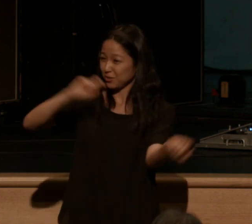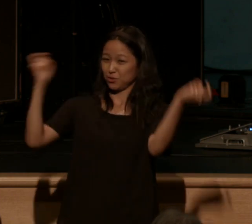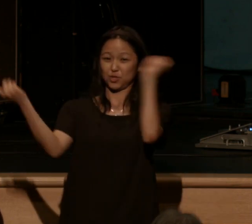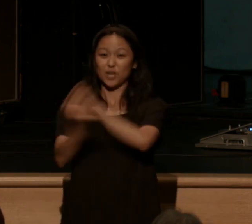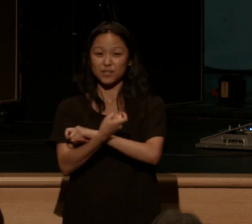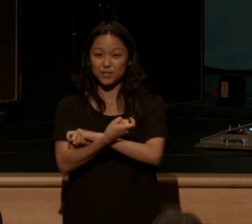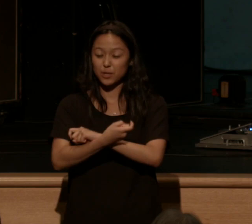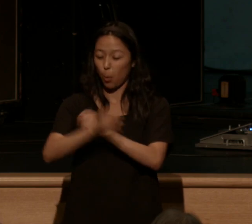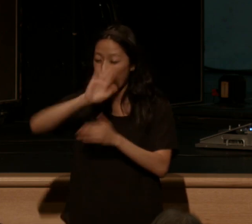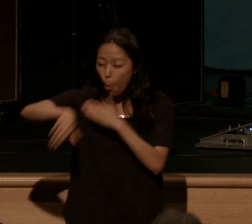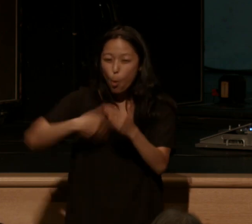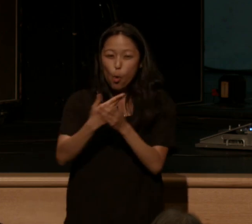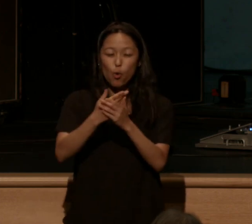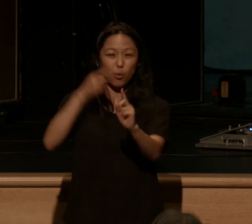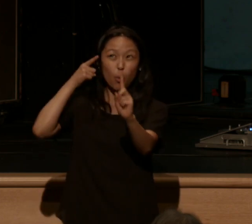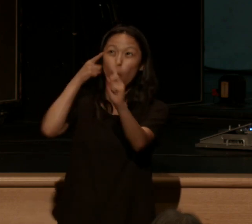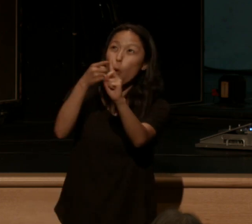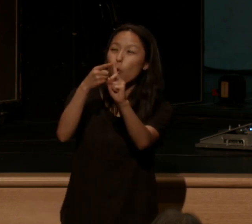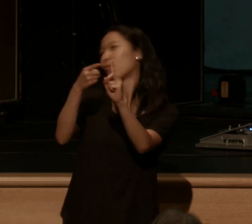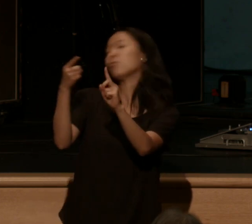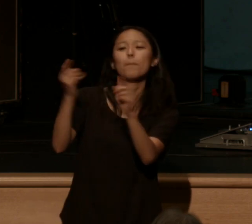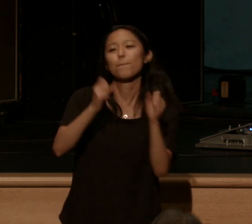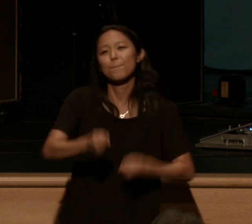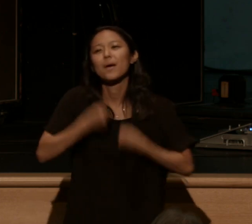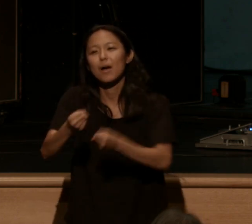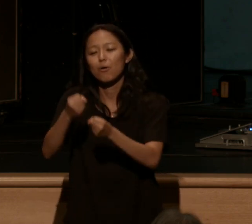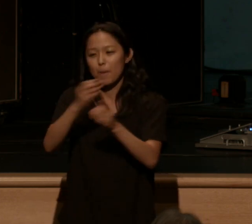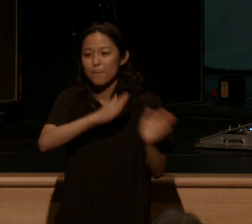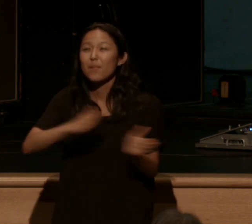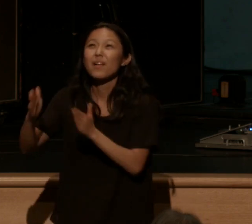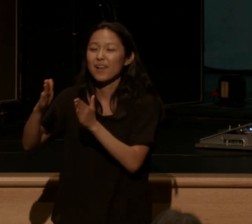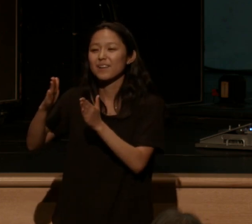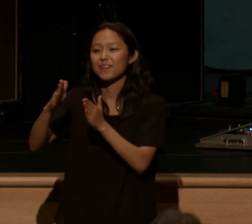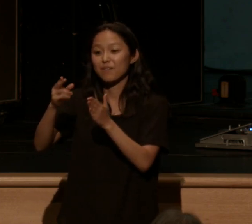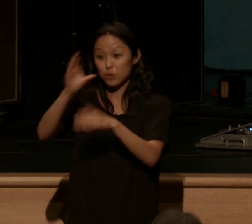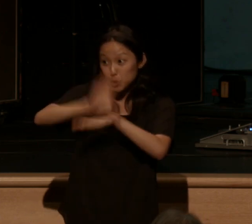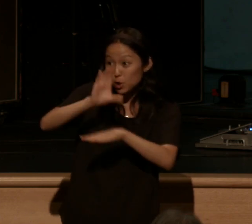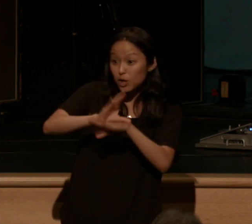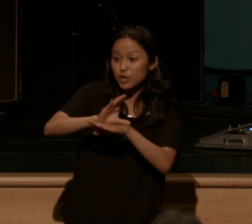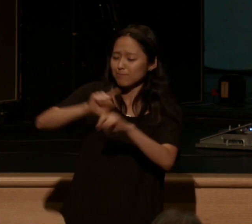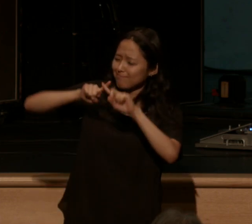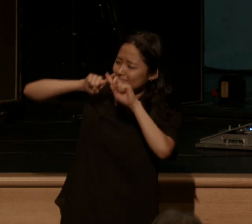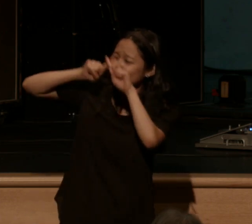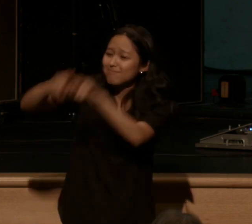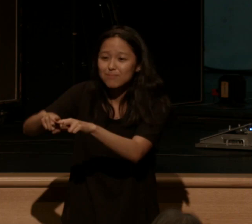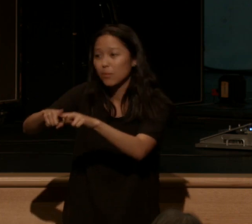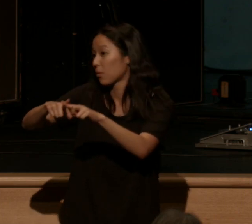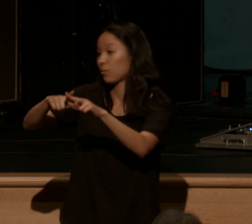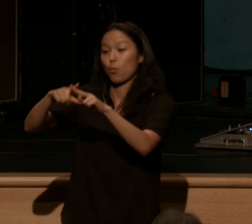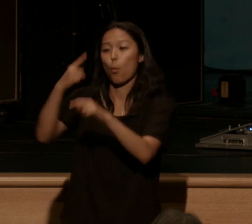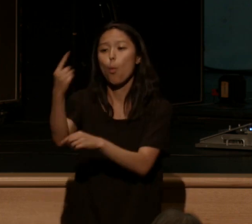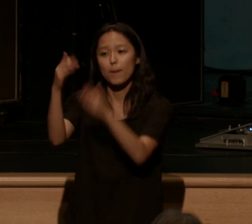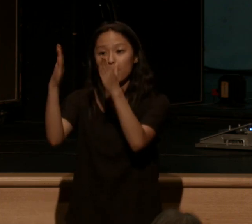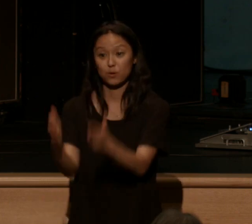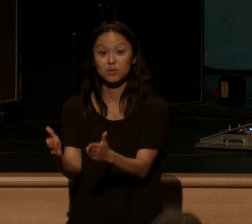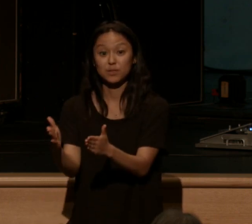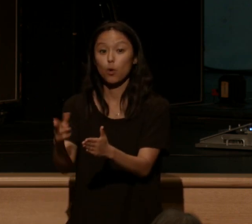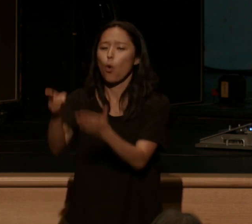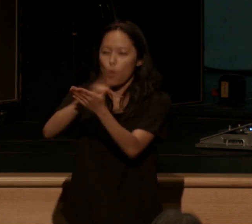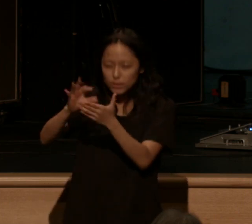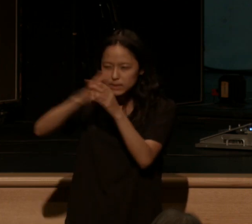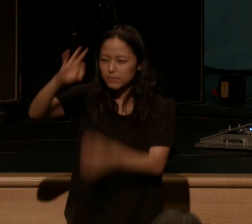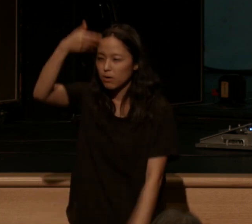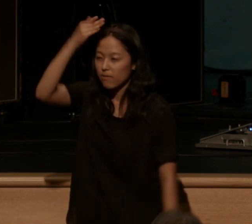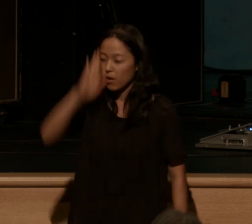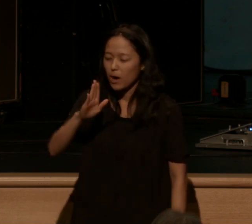entire mission and power and plan of the church ultimately rests on one person, the Holy Spirit of God. We